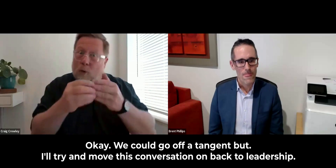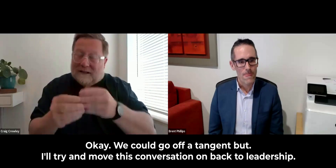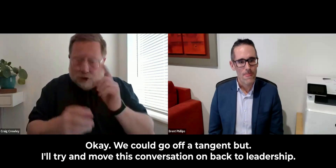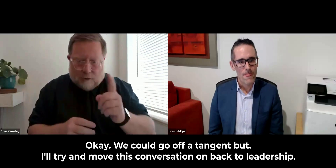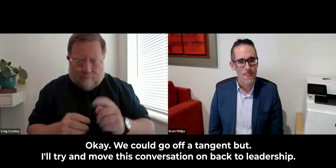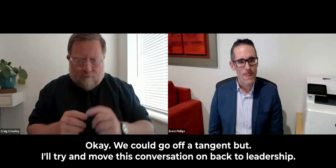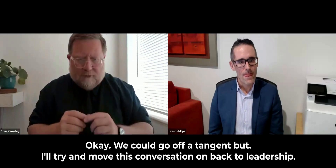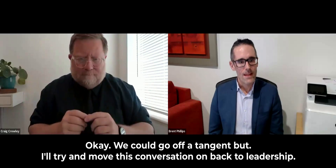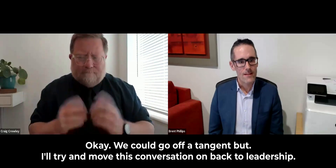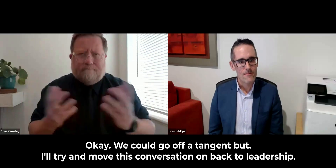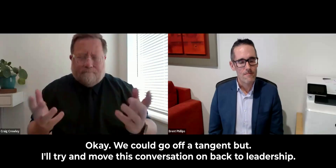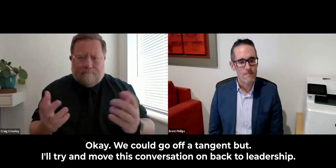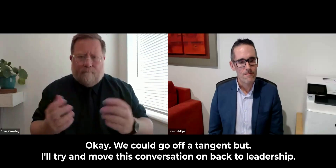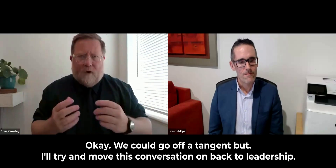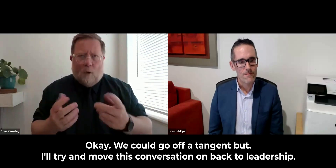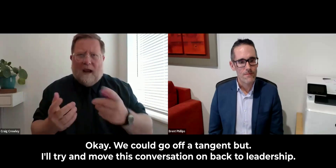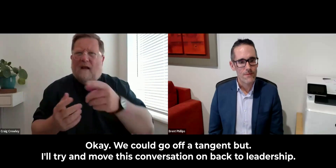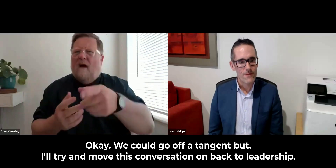this conversation on back to leadership.